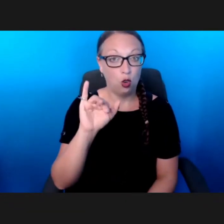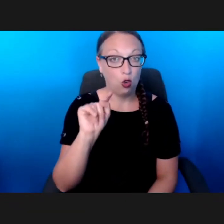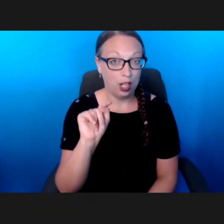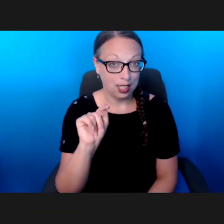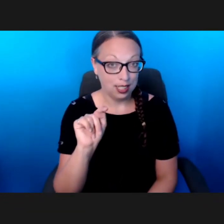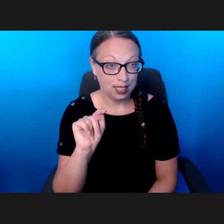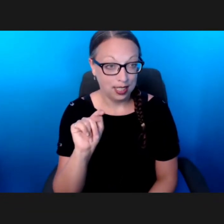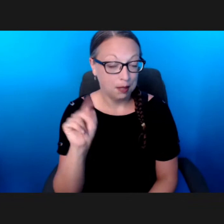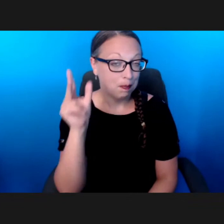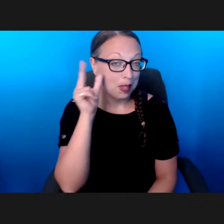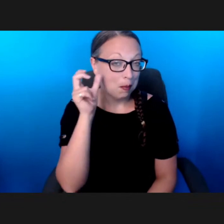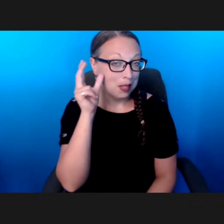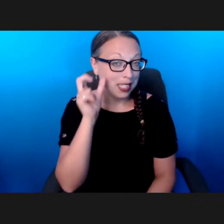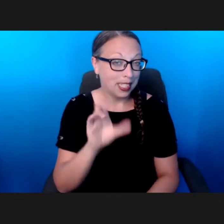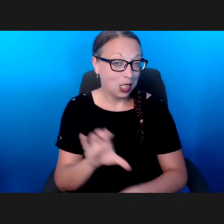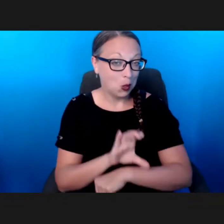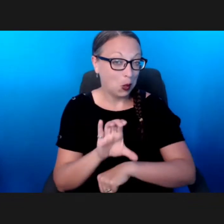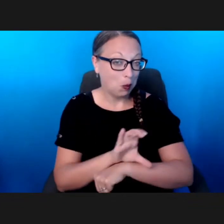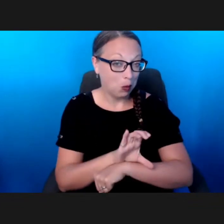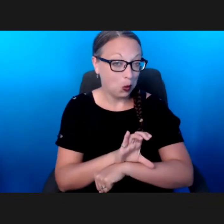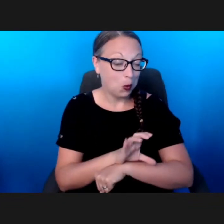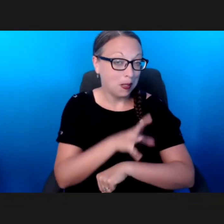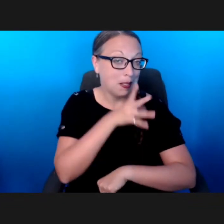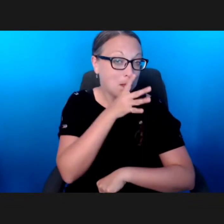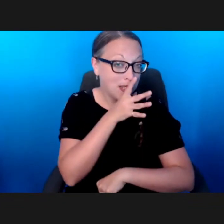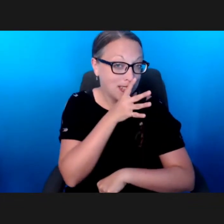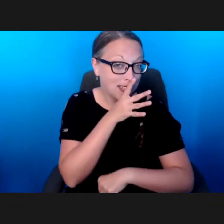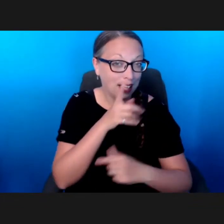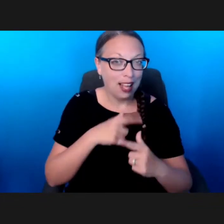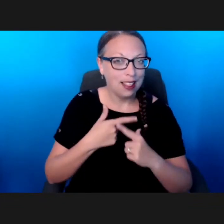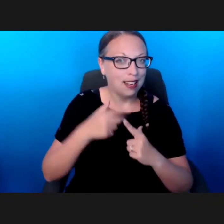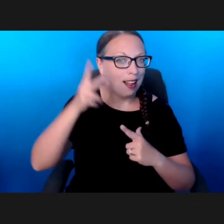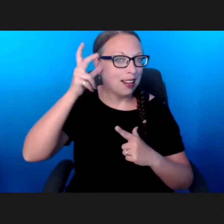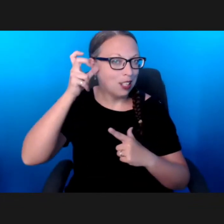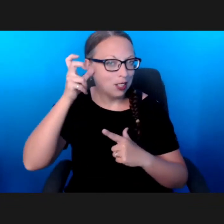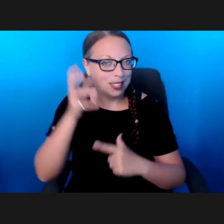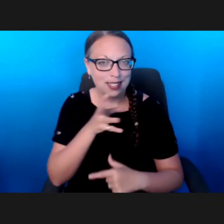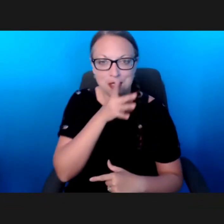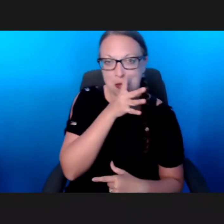the computer speak, and then I hear it and speak it.